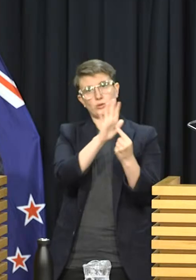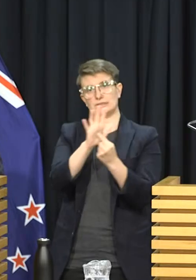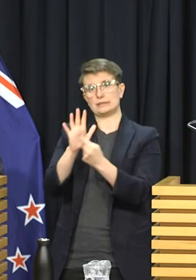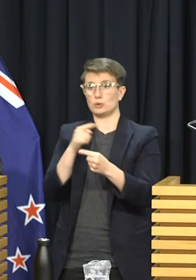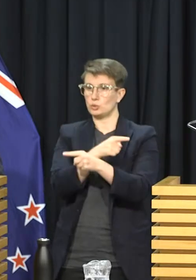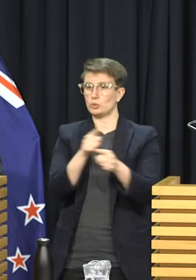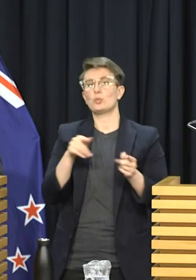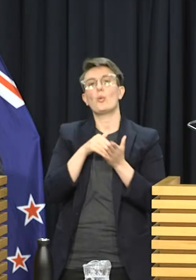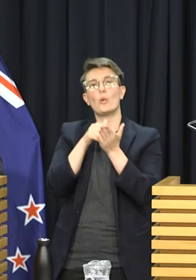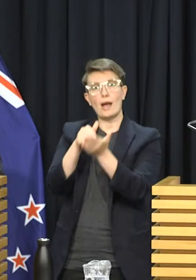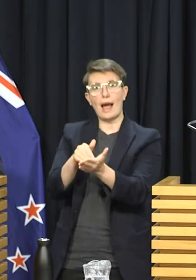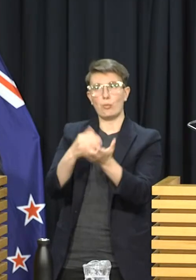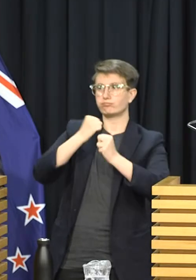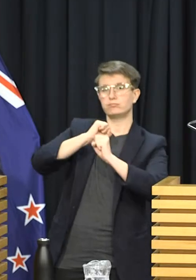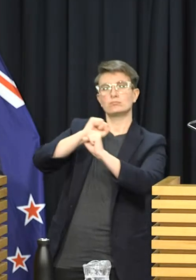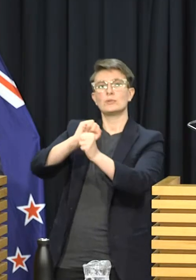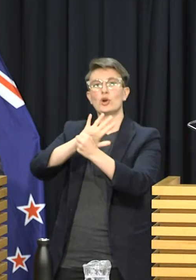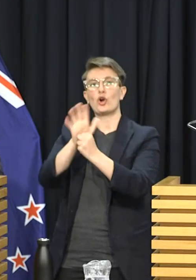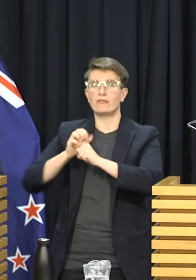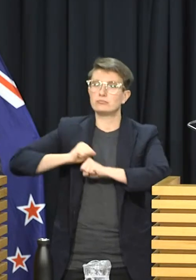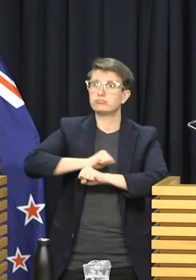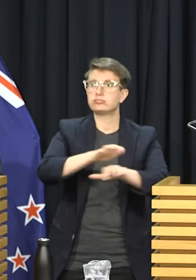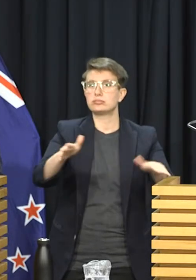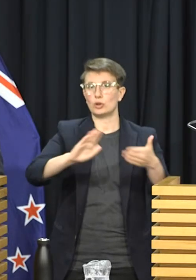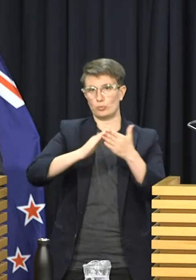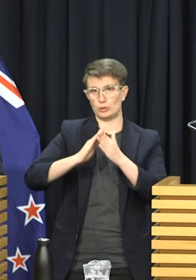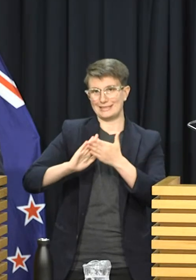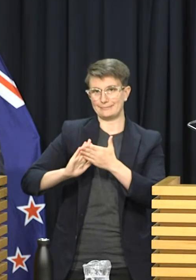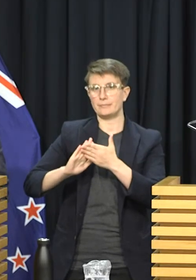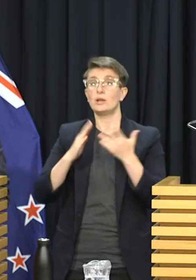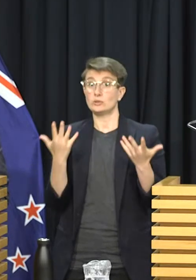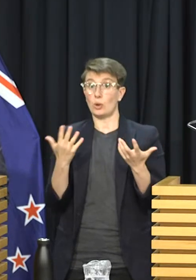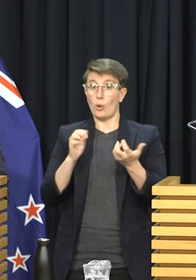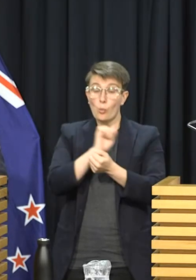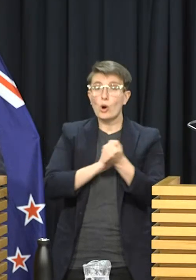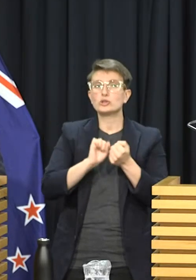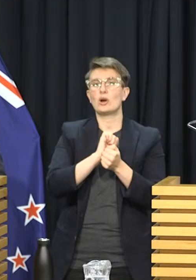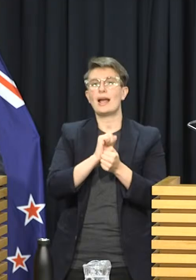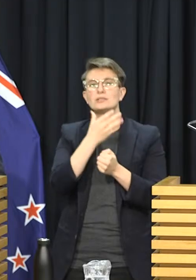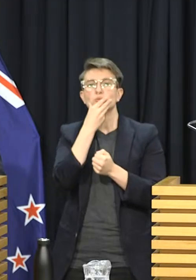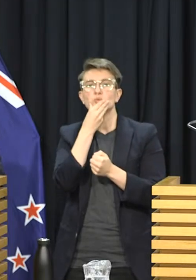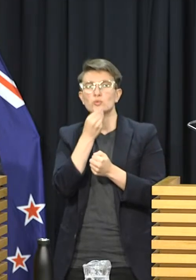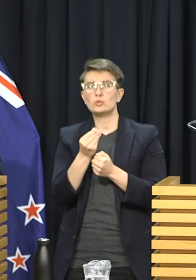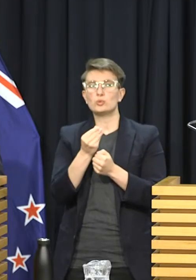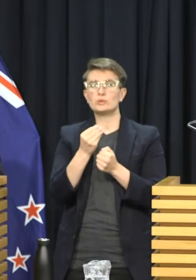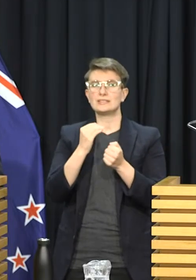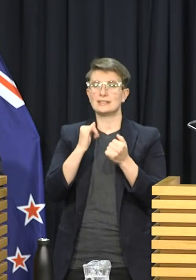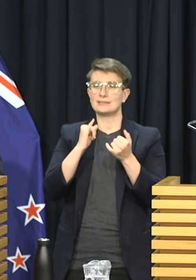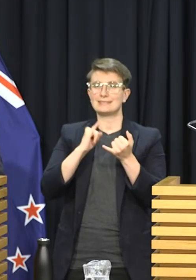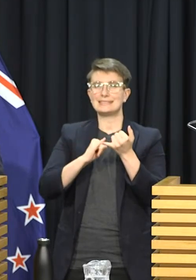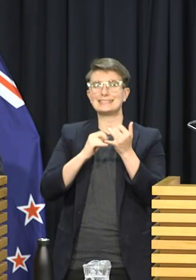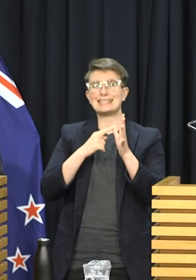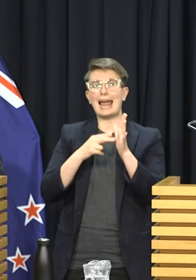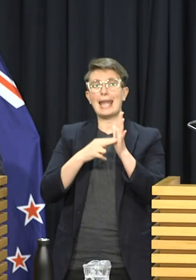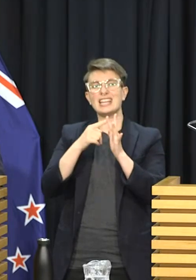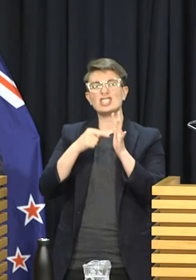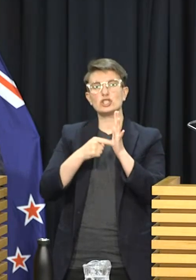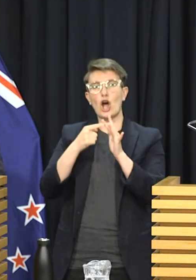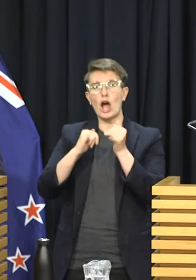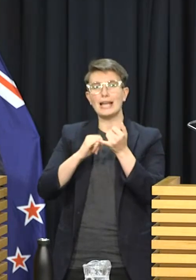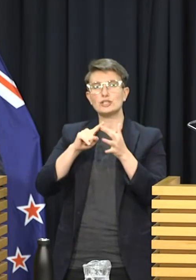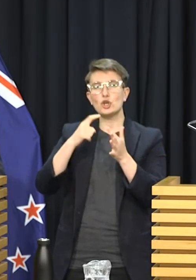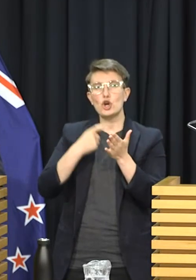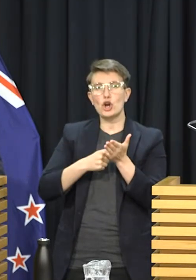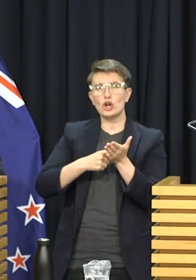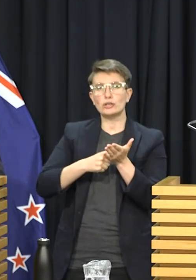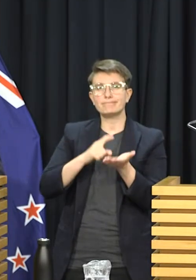Things like washing our hands and sanitising regularly, whilst it's become a little bit of a cliche, this continues to be an important way for us